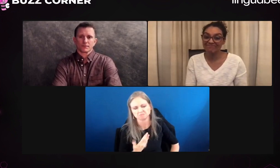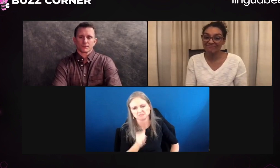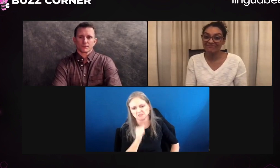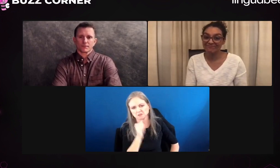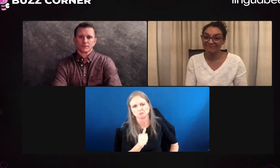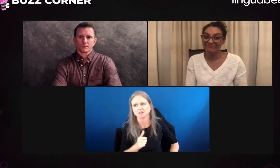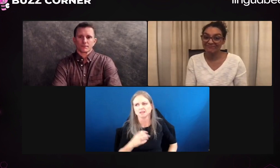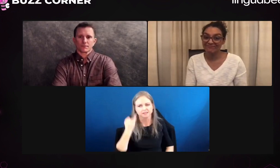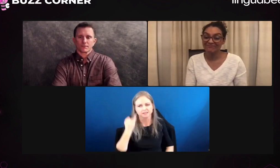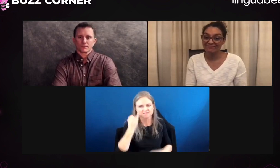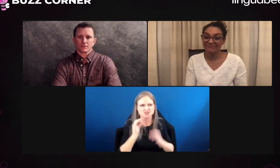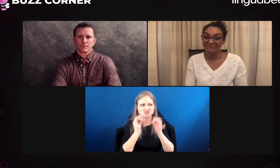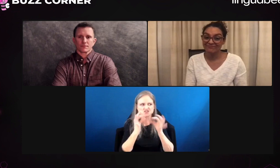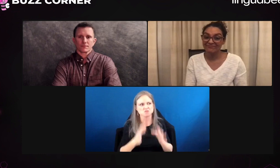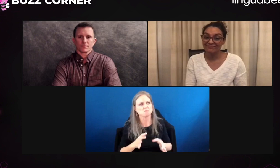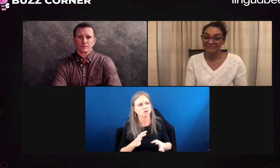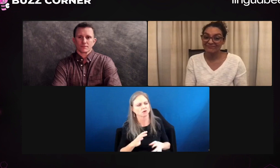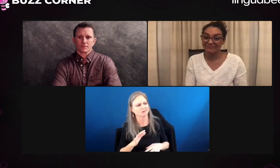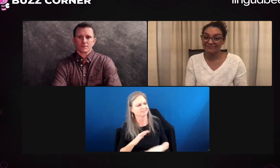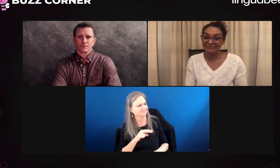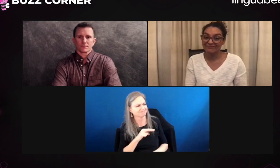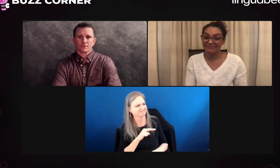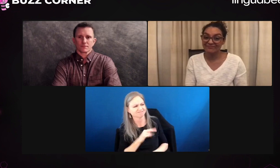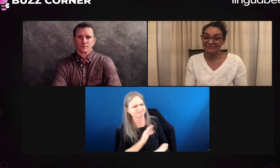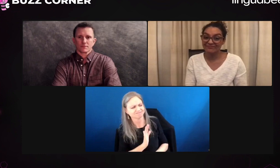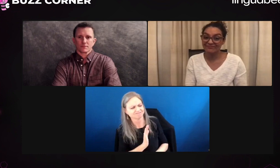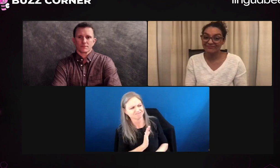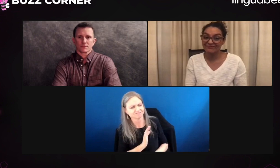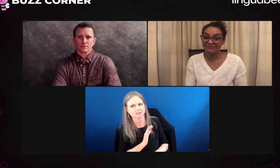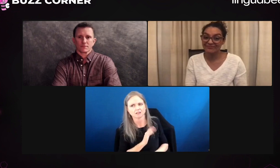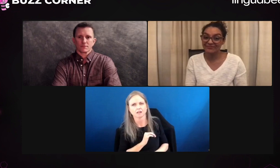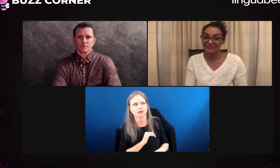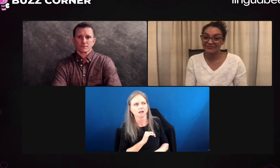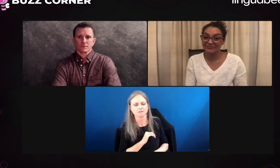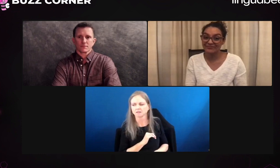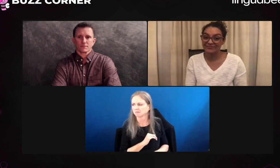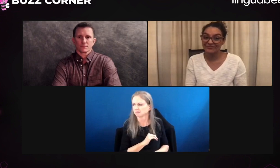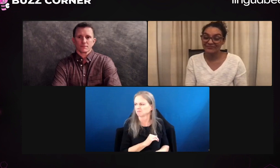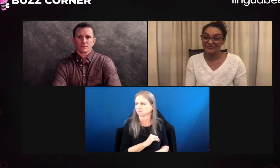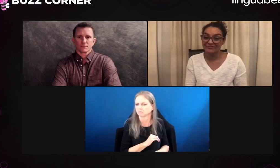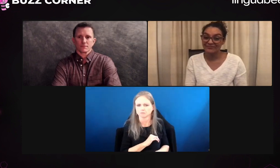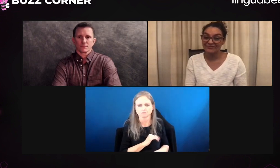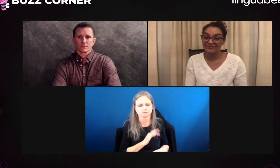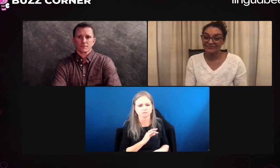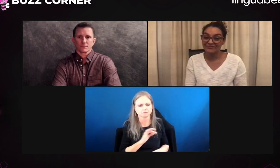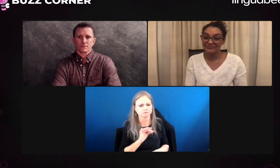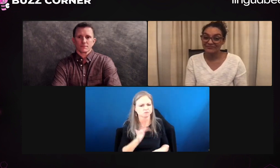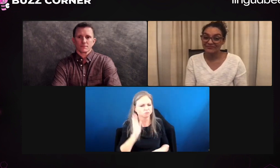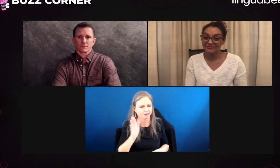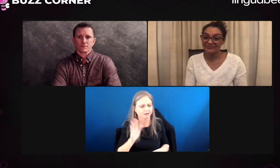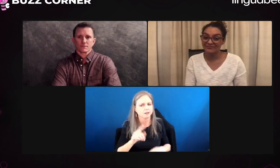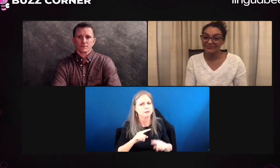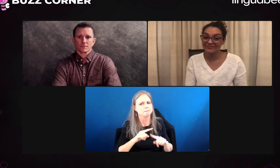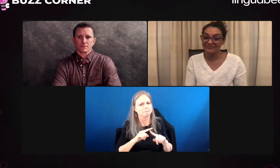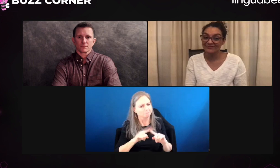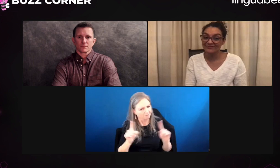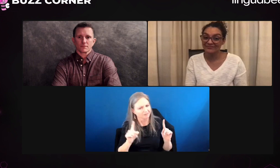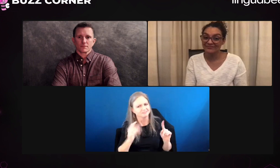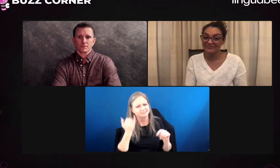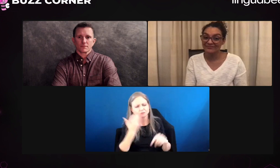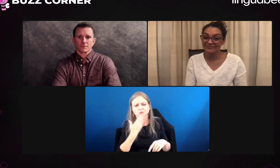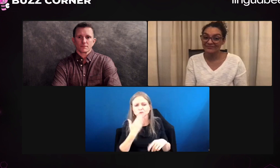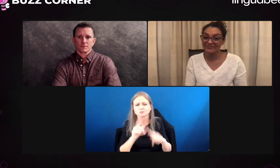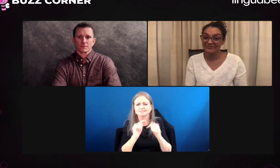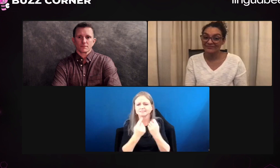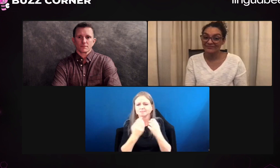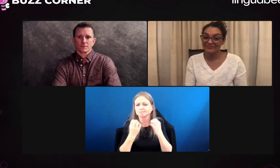they're not quite open to feedback, right? They don't accept that feedback. If an interpreter offers them a correction or something, they may be upset. They